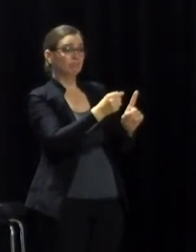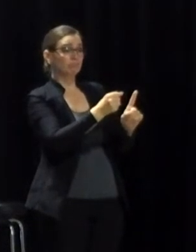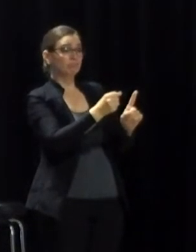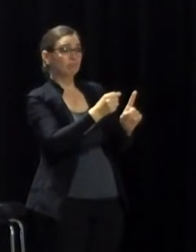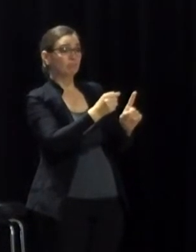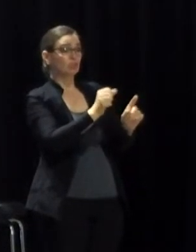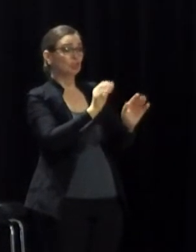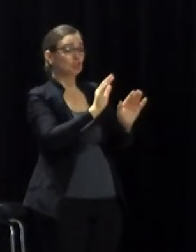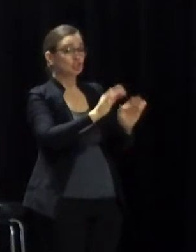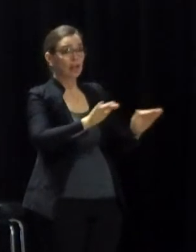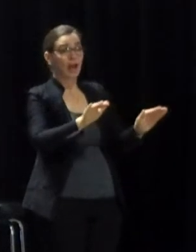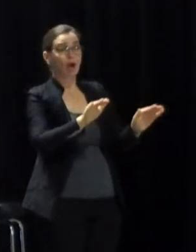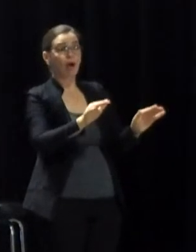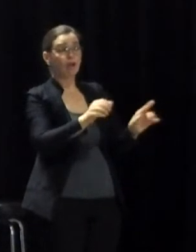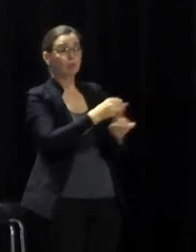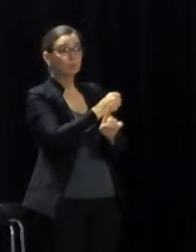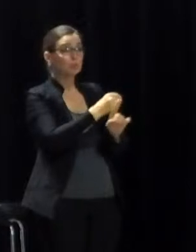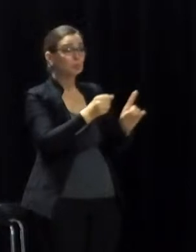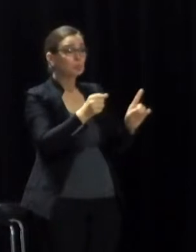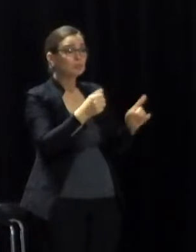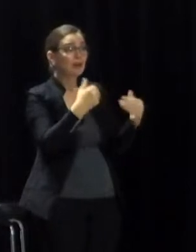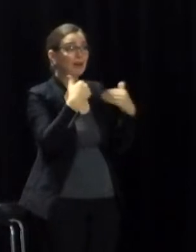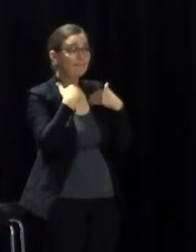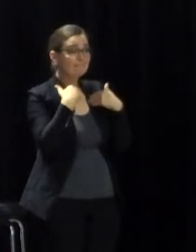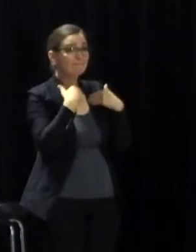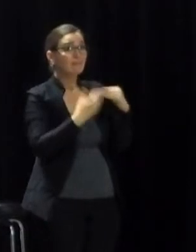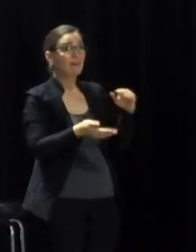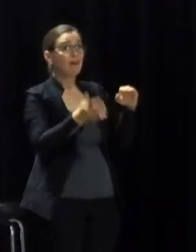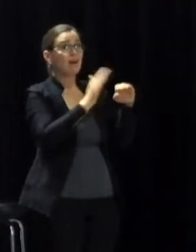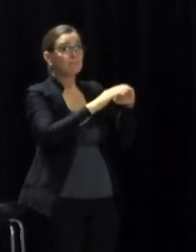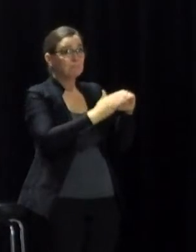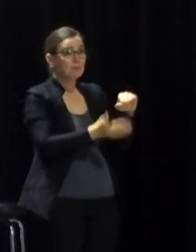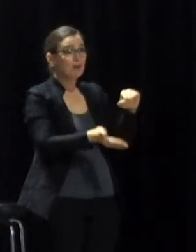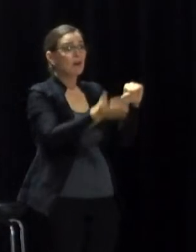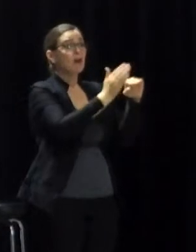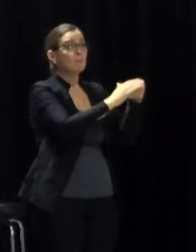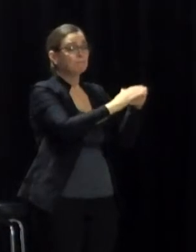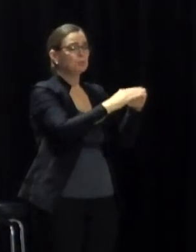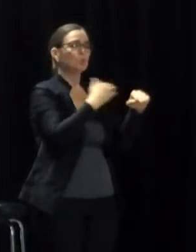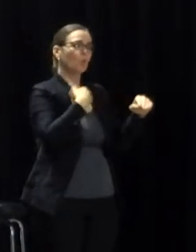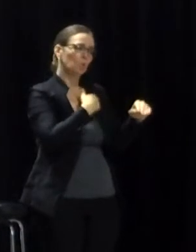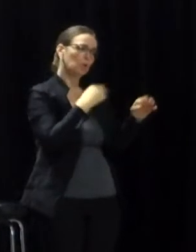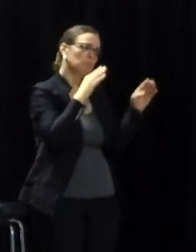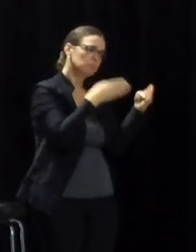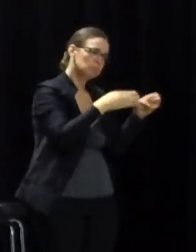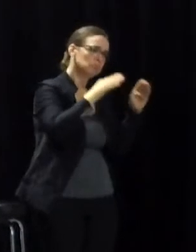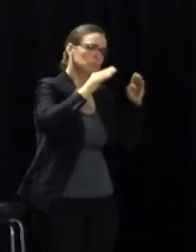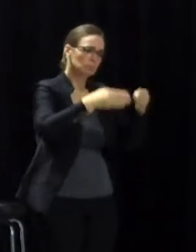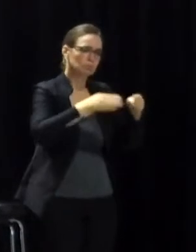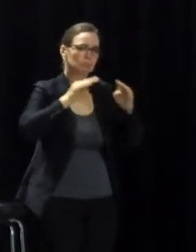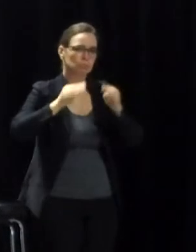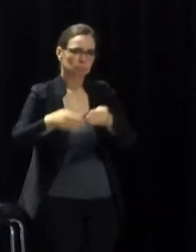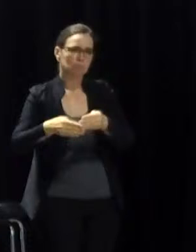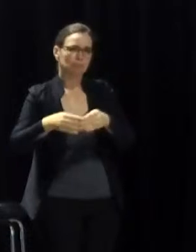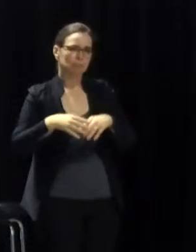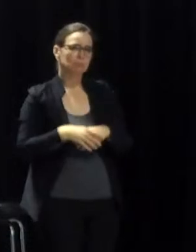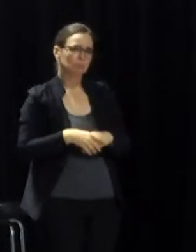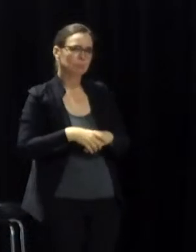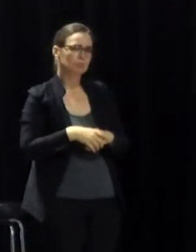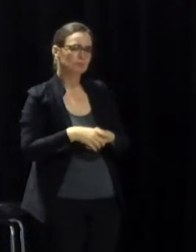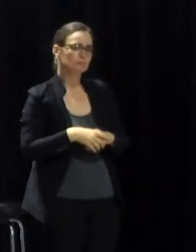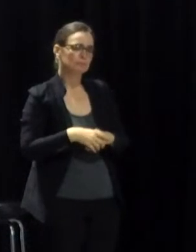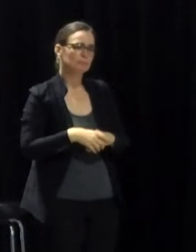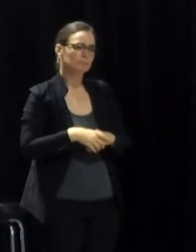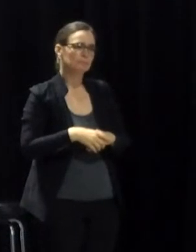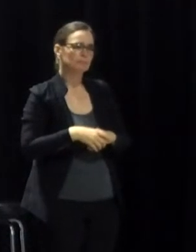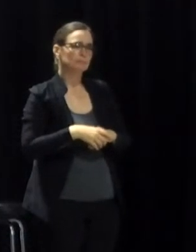of different things too that we still do every day. So right now we have elevated numbers of people working